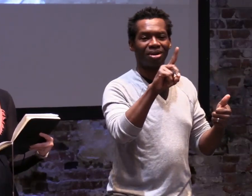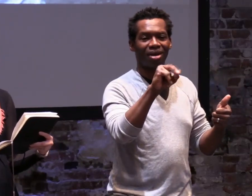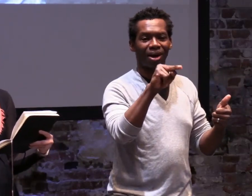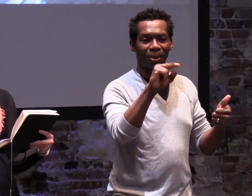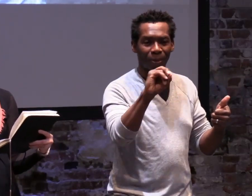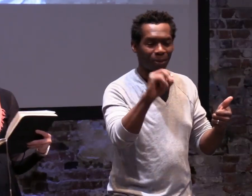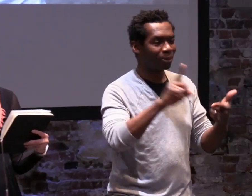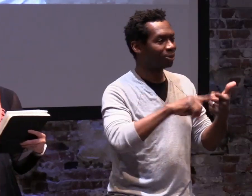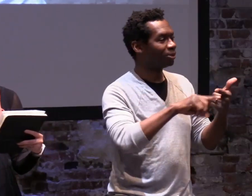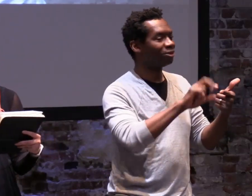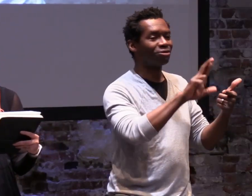DJ Kurs,